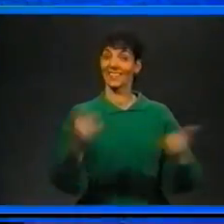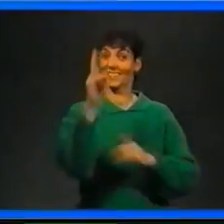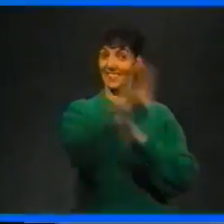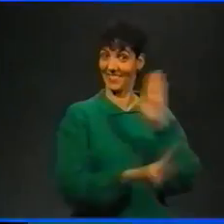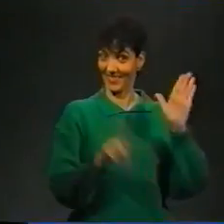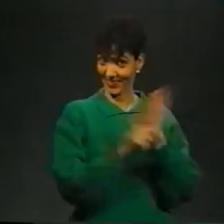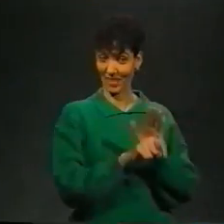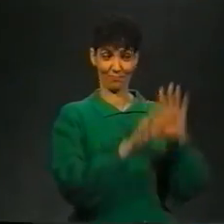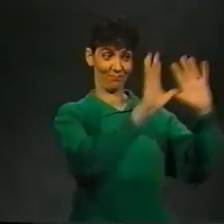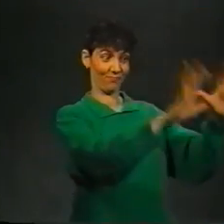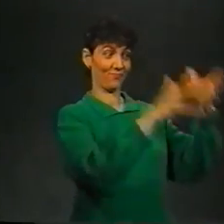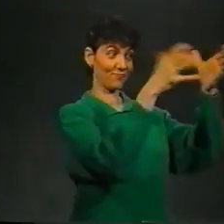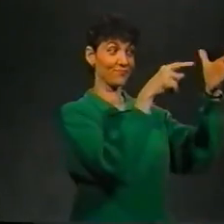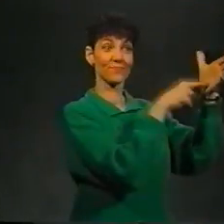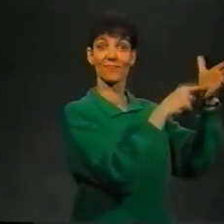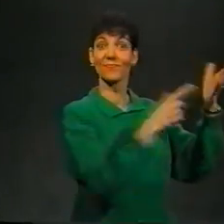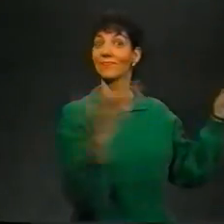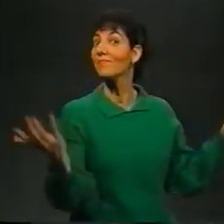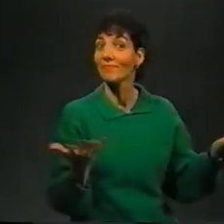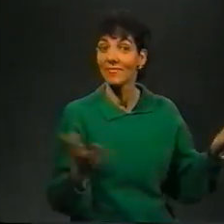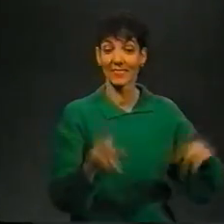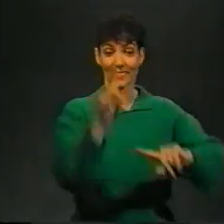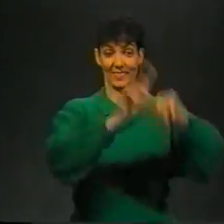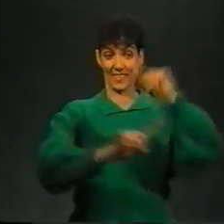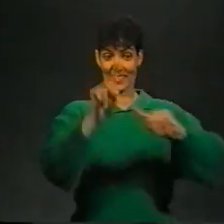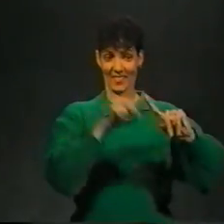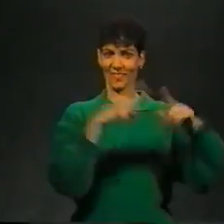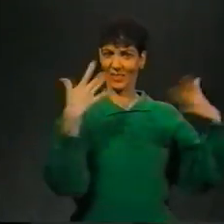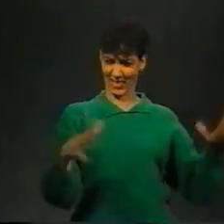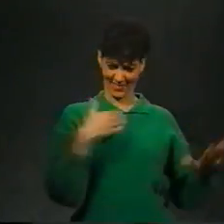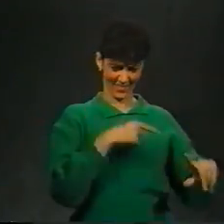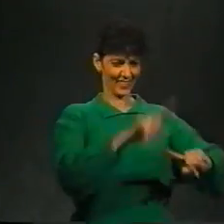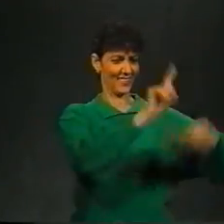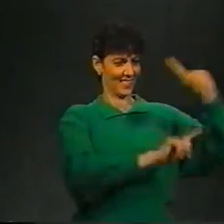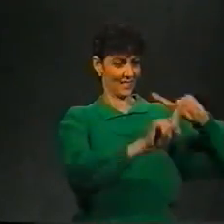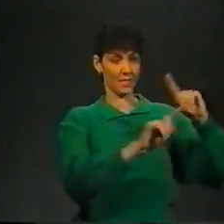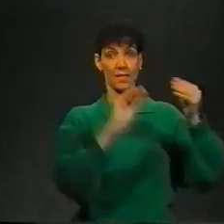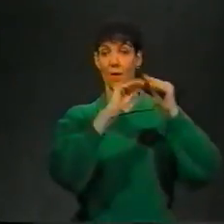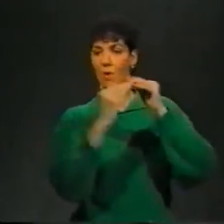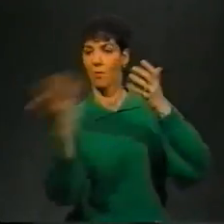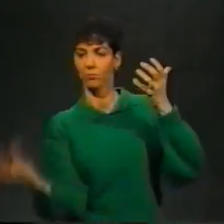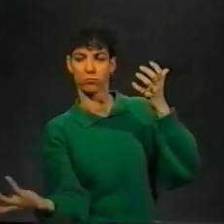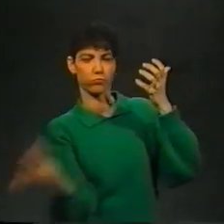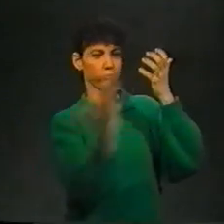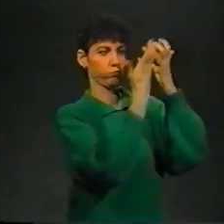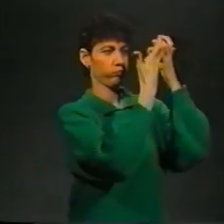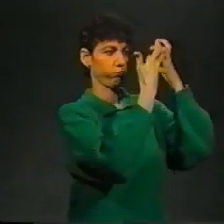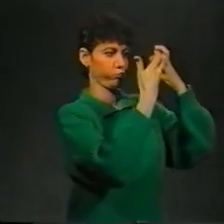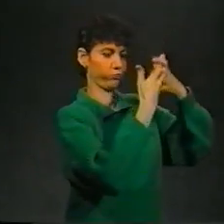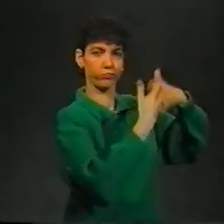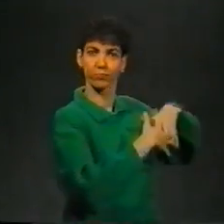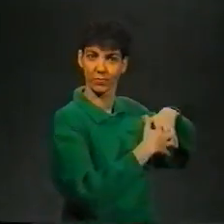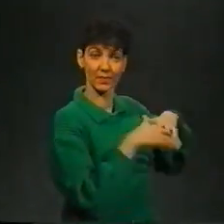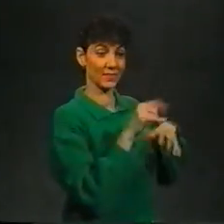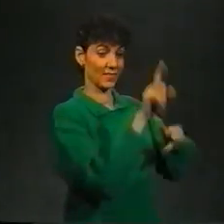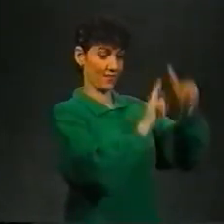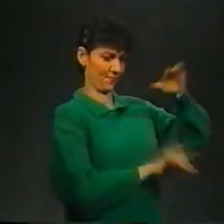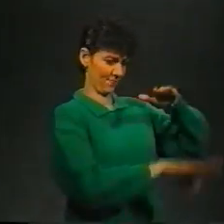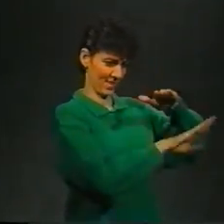This tape focuses on incorporating numbers, which combine numbers with existing signs to show how many units and the type of unit